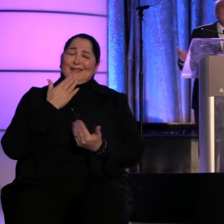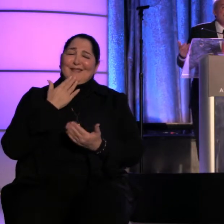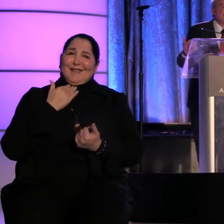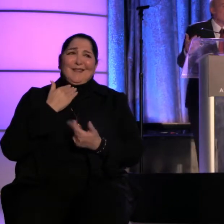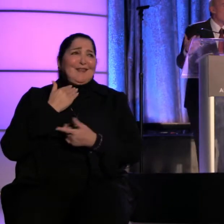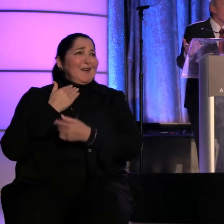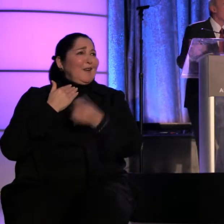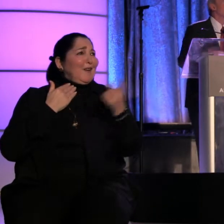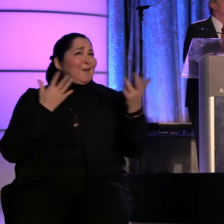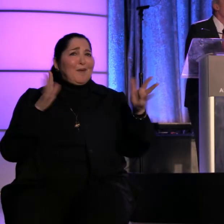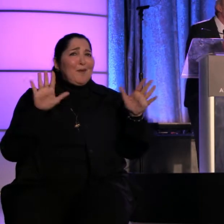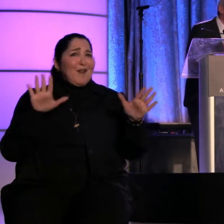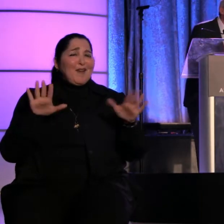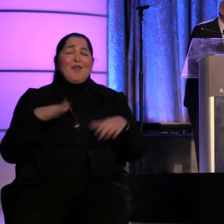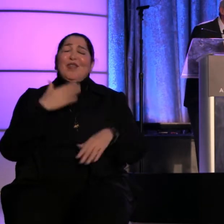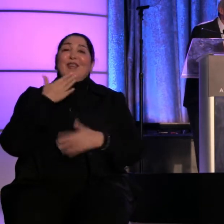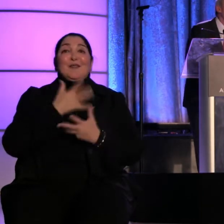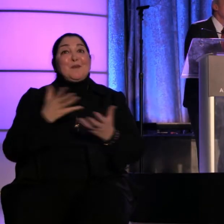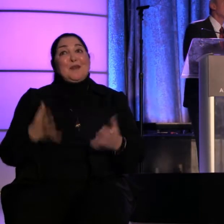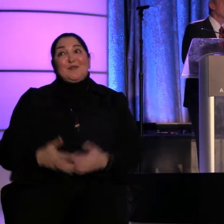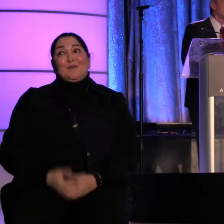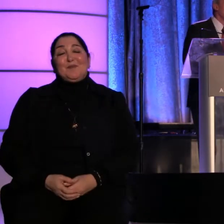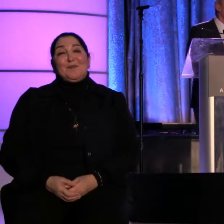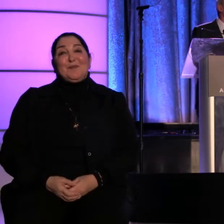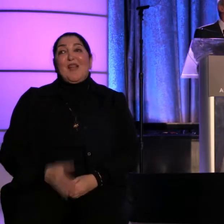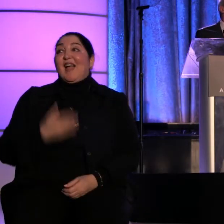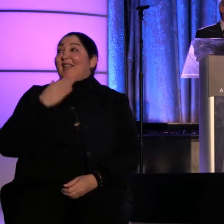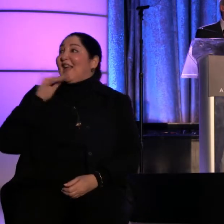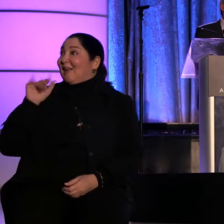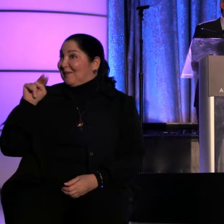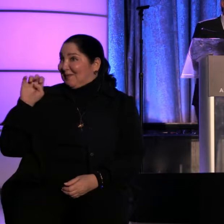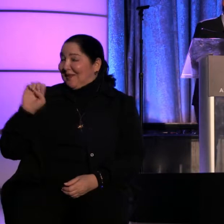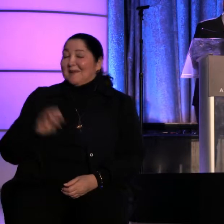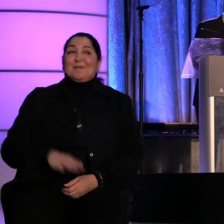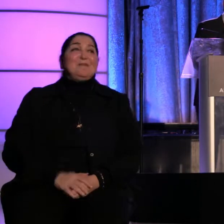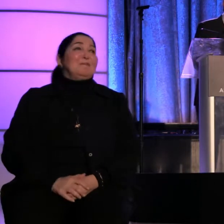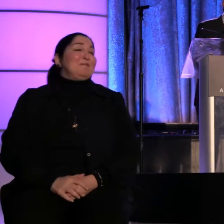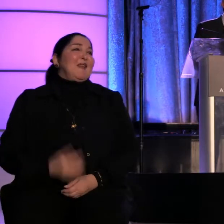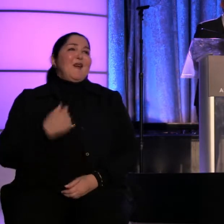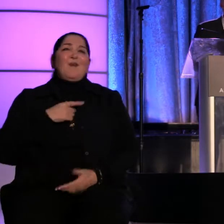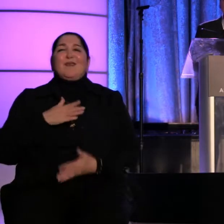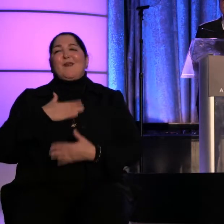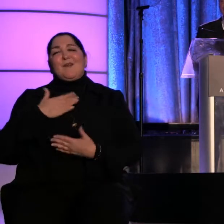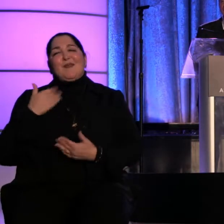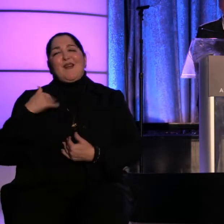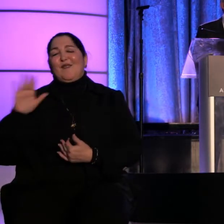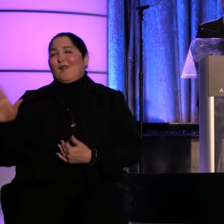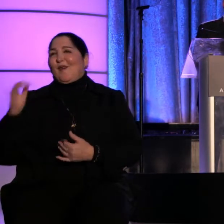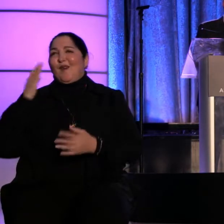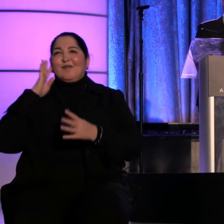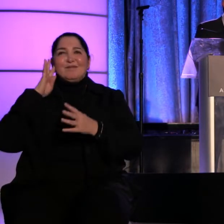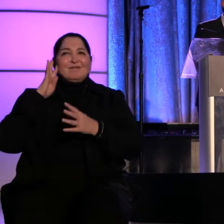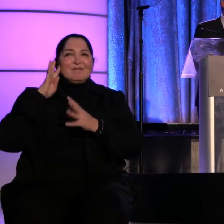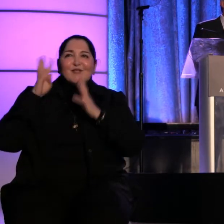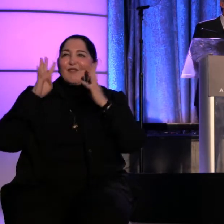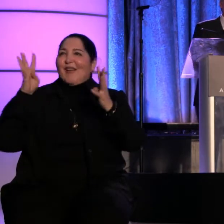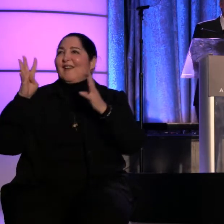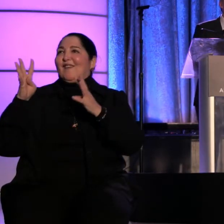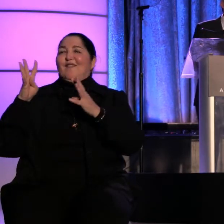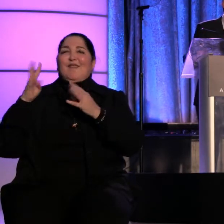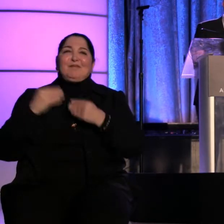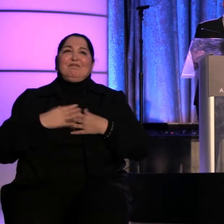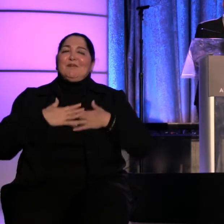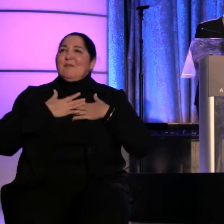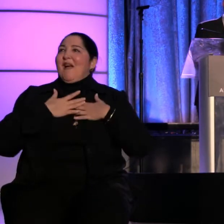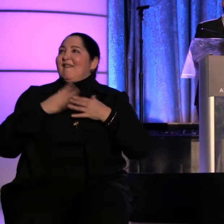You guys are great. Thank you so much. Thank you, Jane. We are so grateful to have your creative and inspiring message